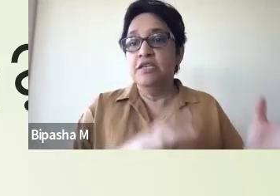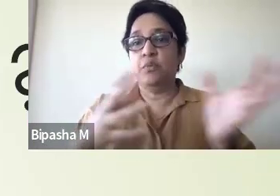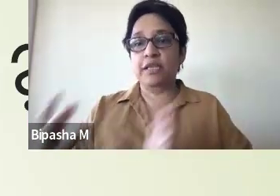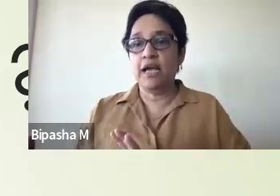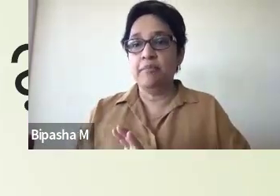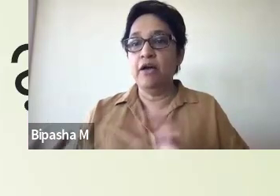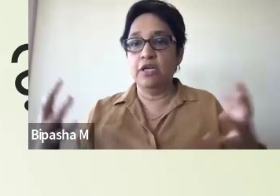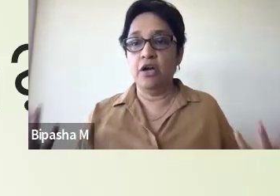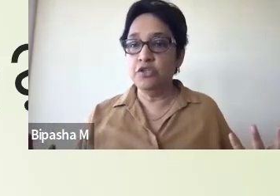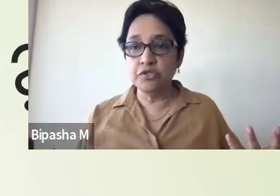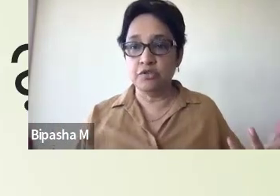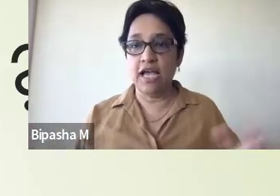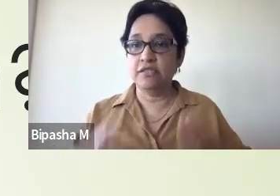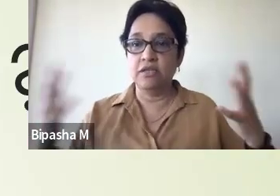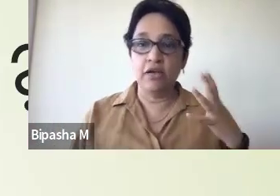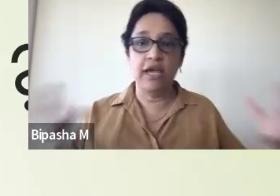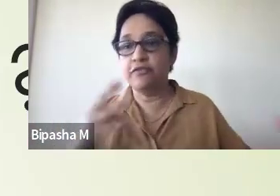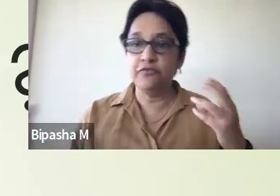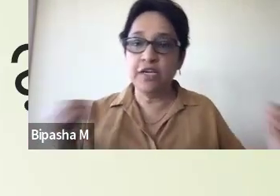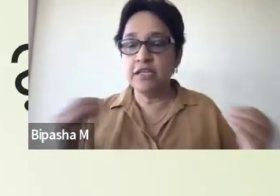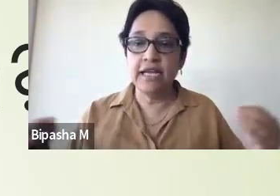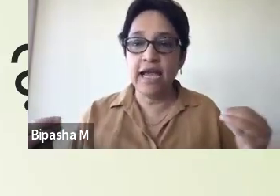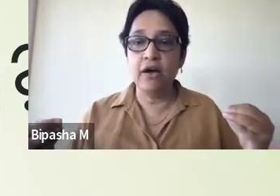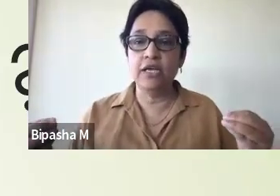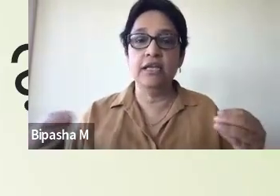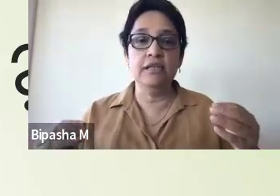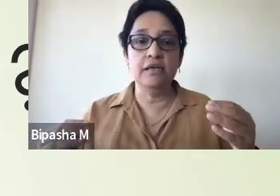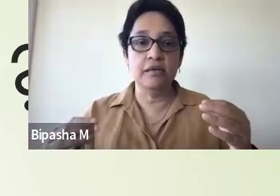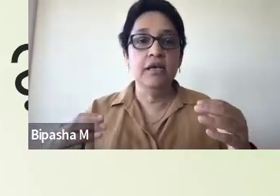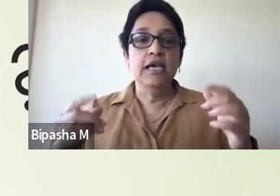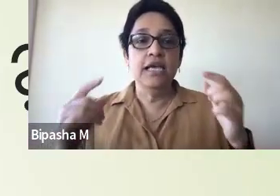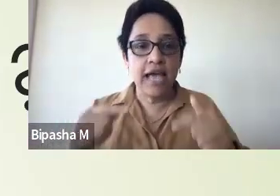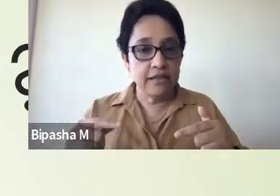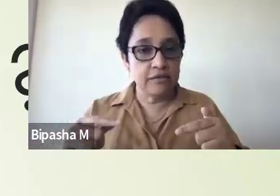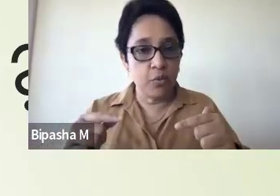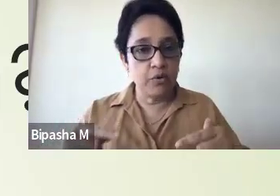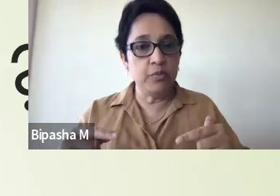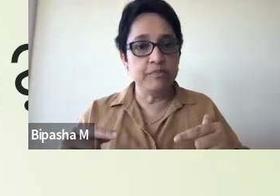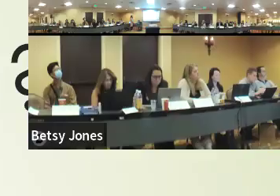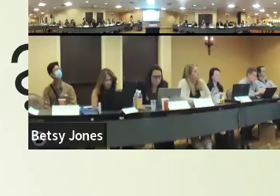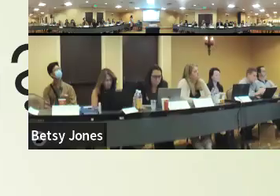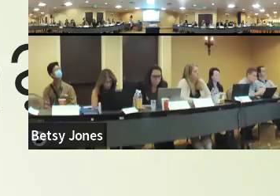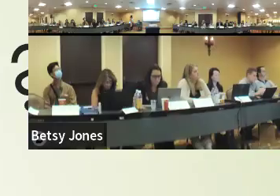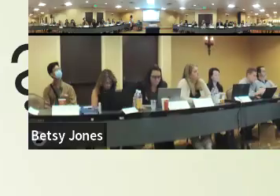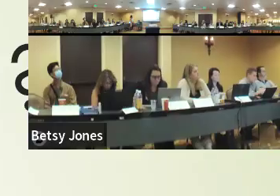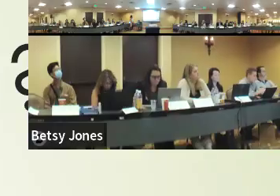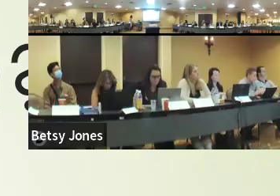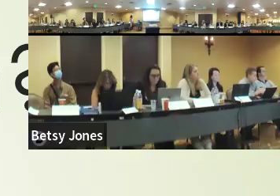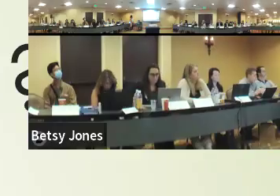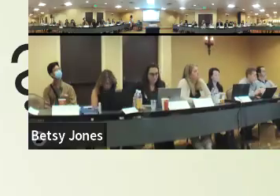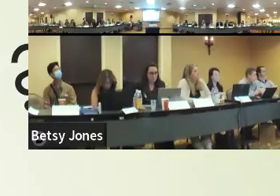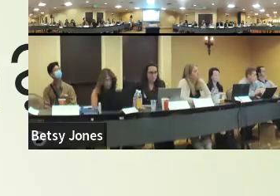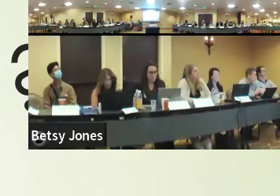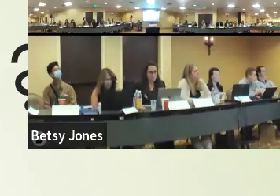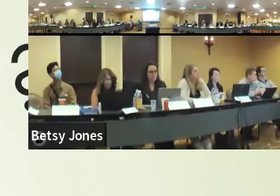prescribe. So when they come out, they're not used to that. So now they have to figure that out. And then in that quote, we mentioned Medicaid,